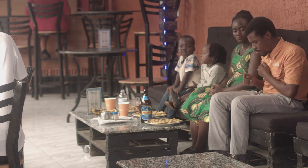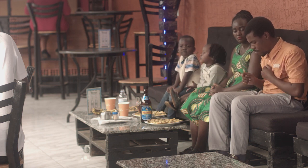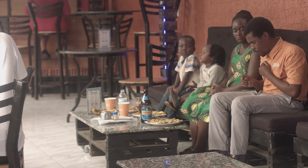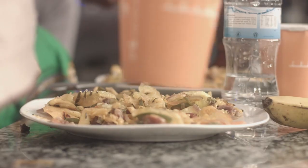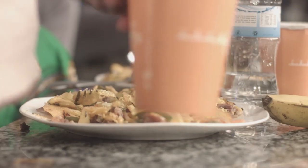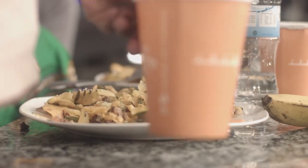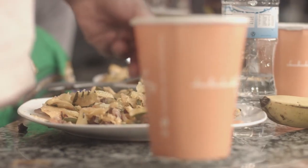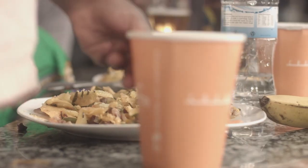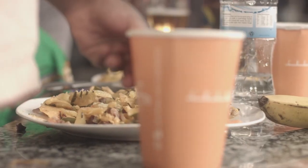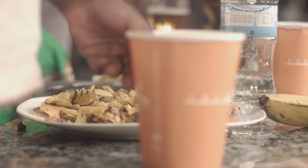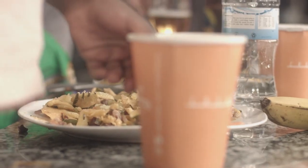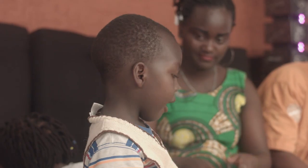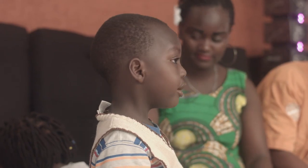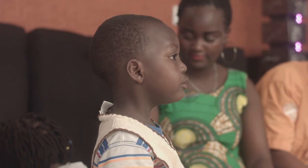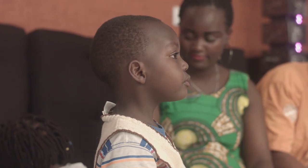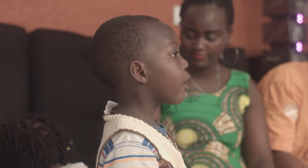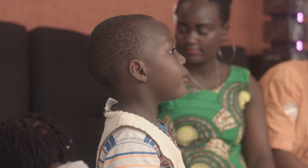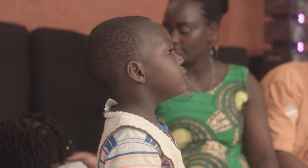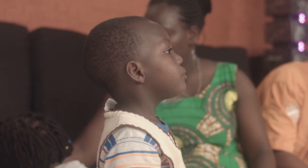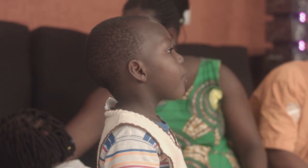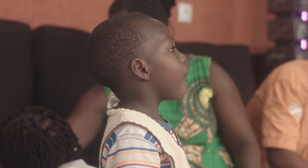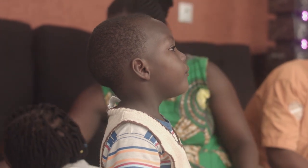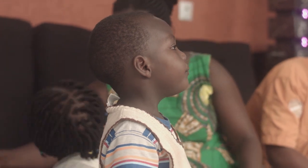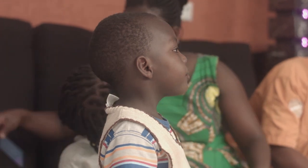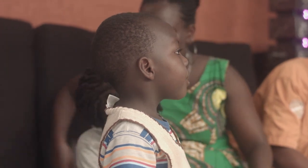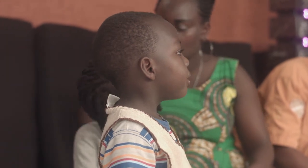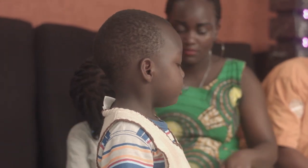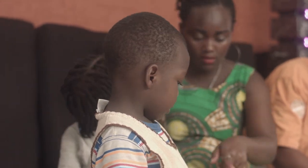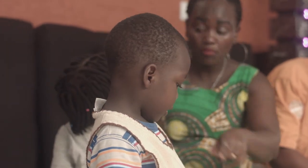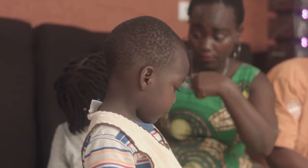How do they raise their voice to their child, Mugisha?